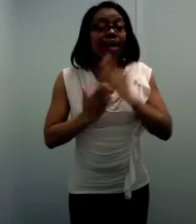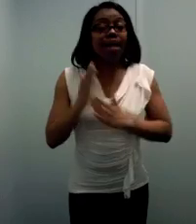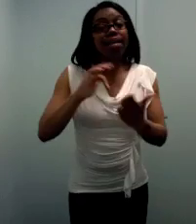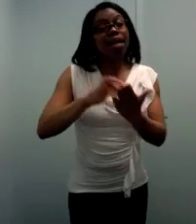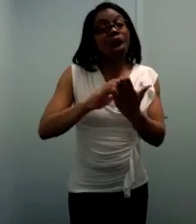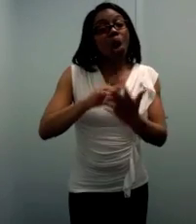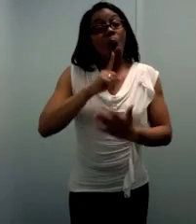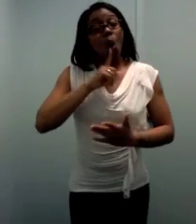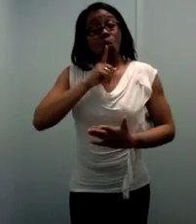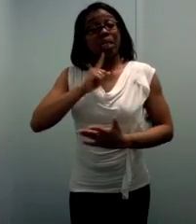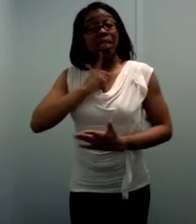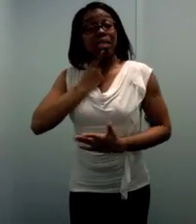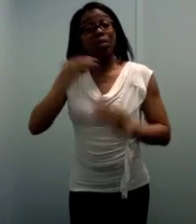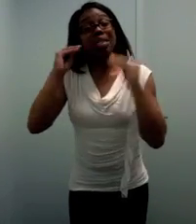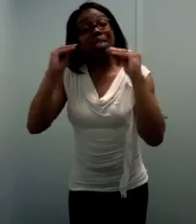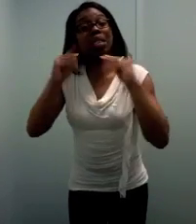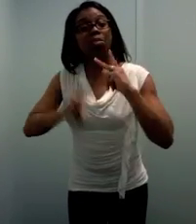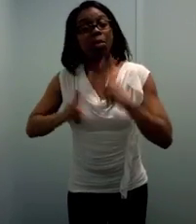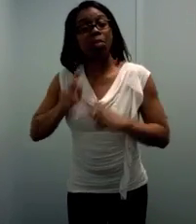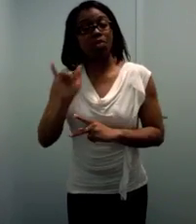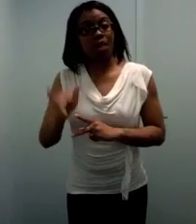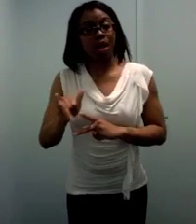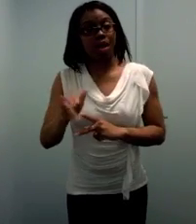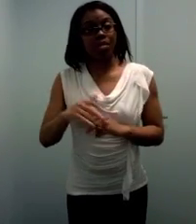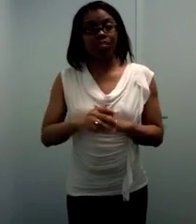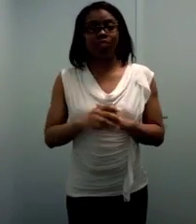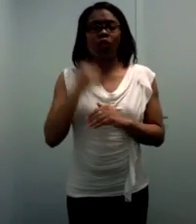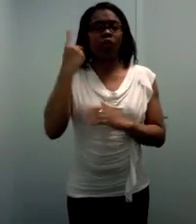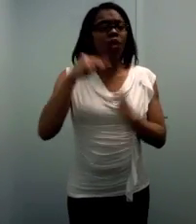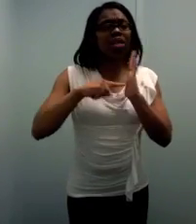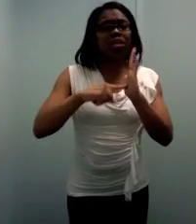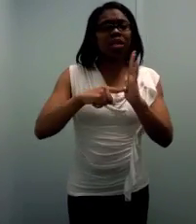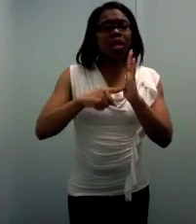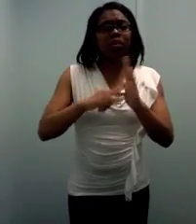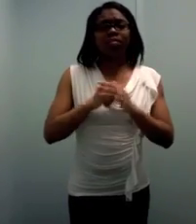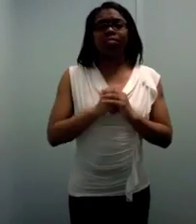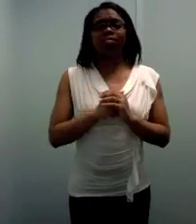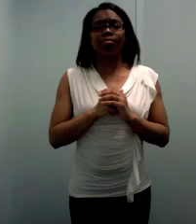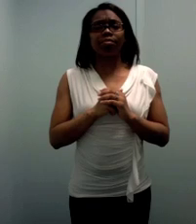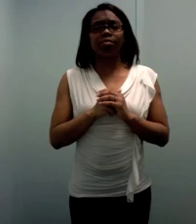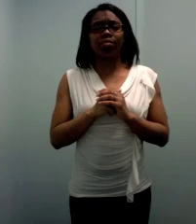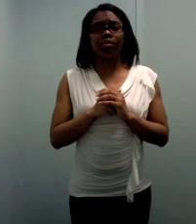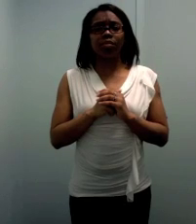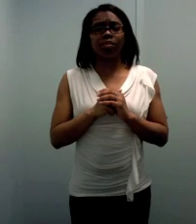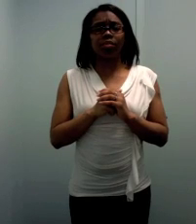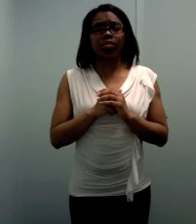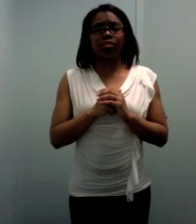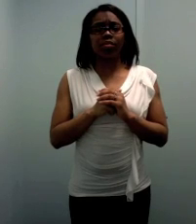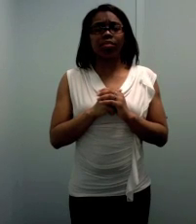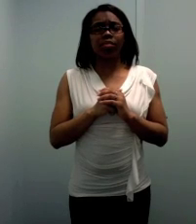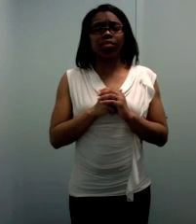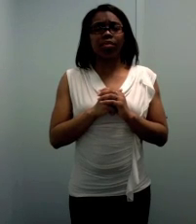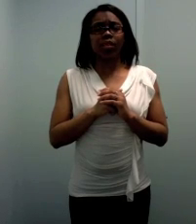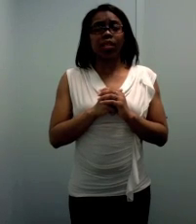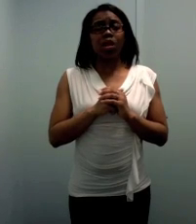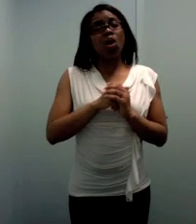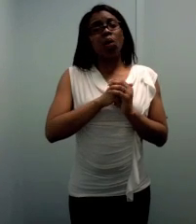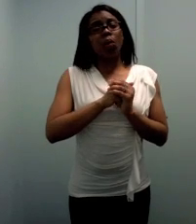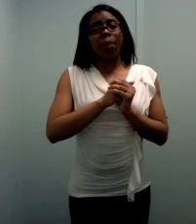that. And I think there are some cases. For example, mental arithmetic. I still do a lot of that, mainly for estimating. People say, is such and such